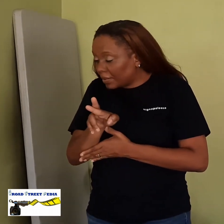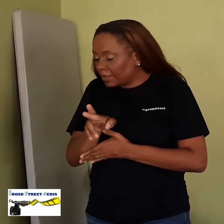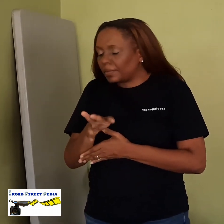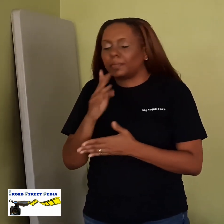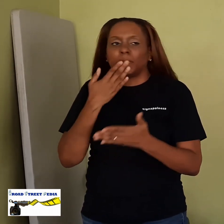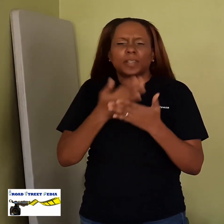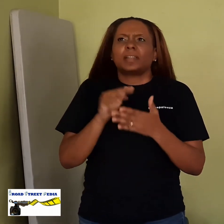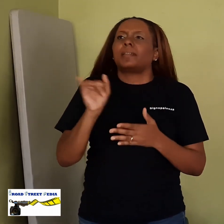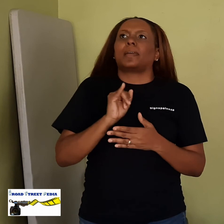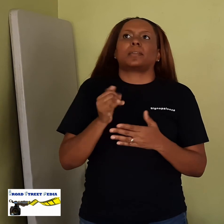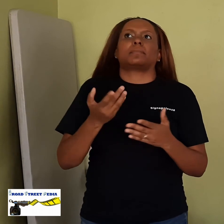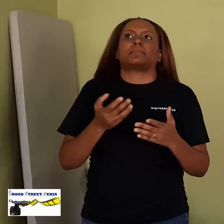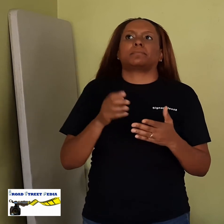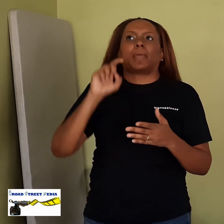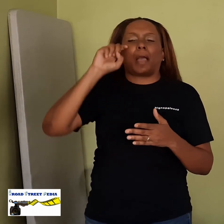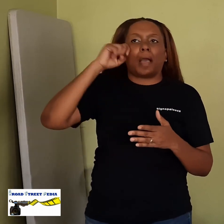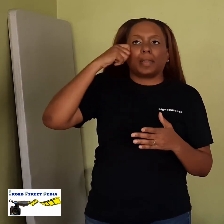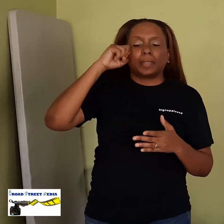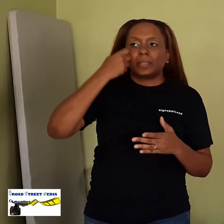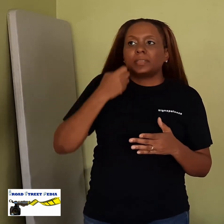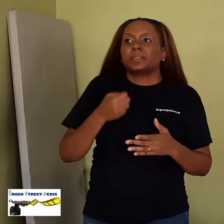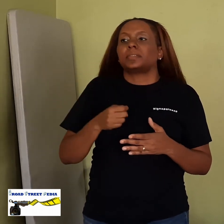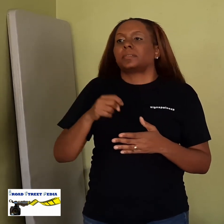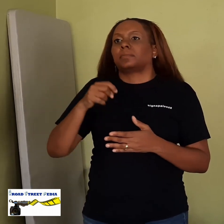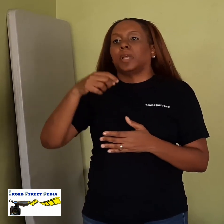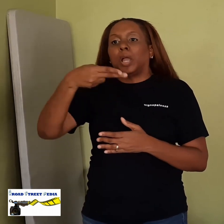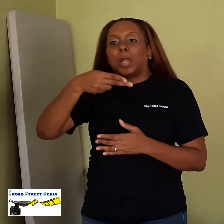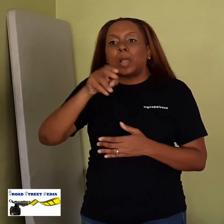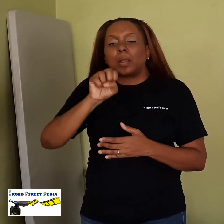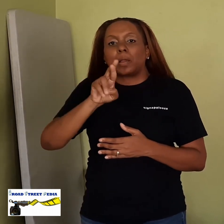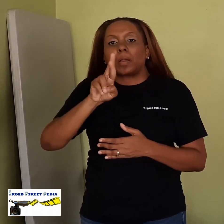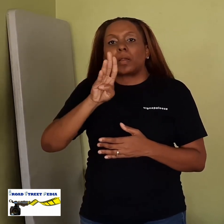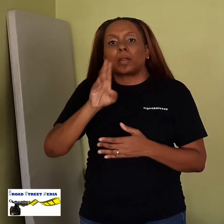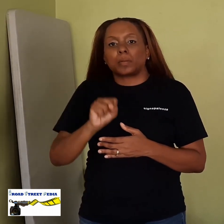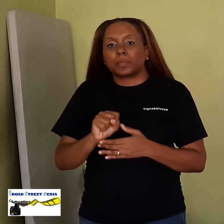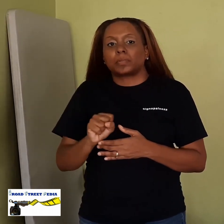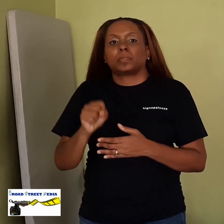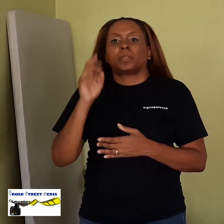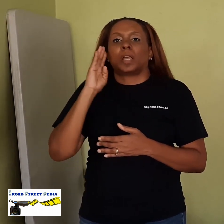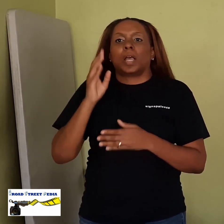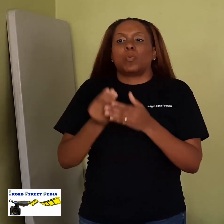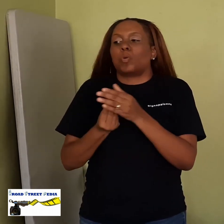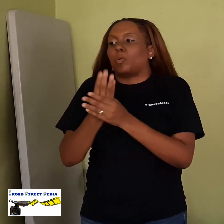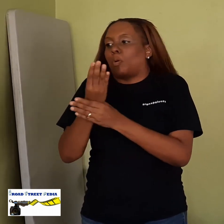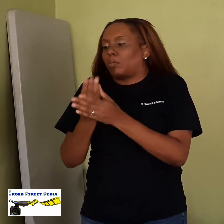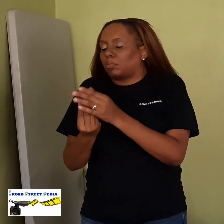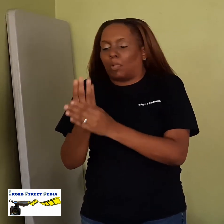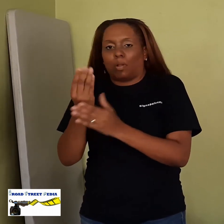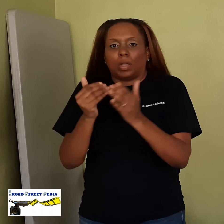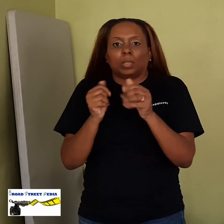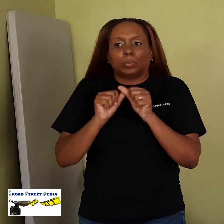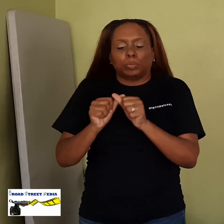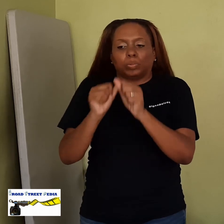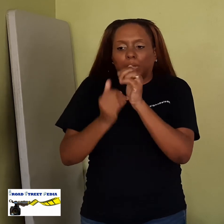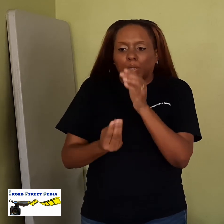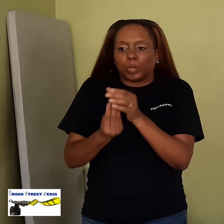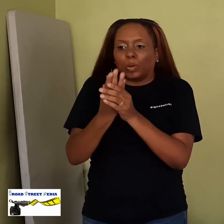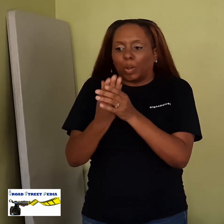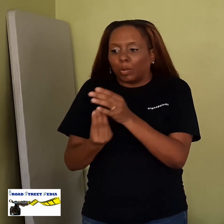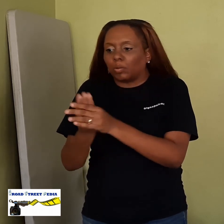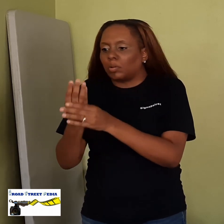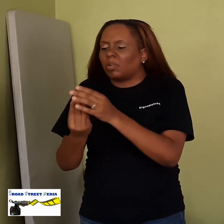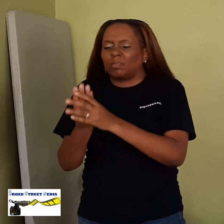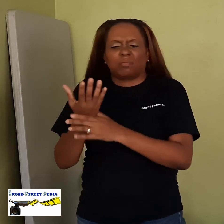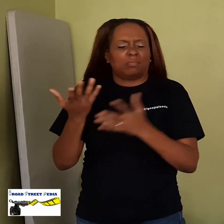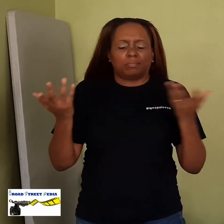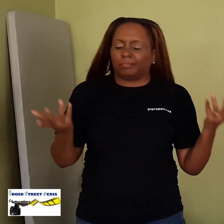onions, the chive, the celery, they will continue to regenerate as long as you care them. And you place your dung and